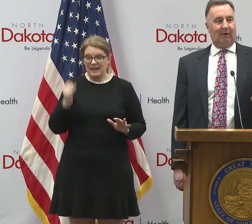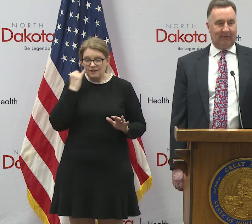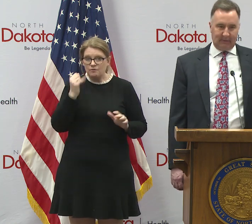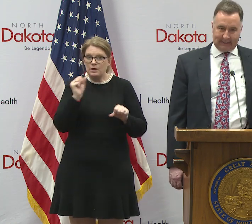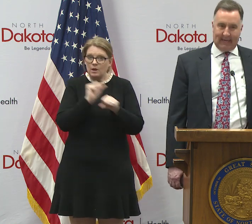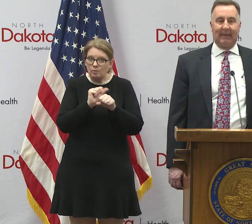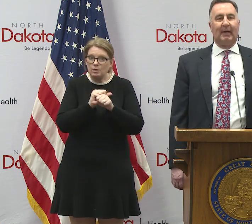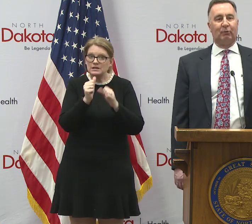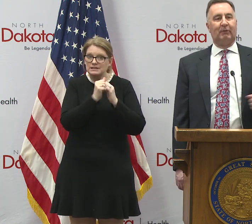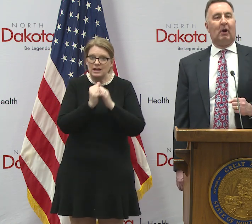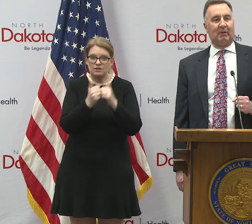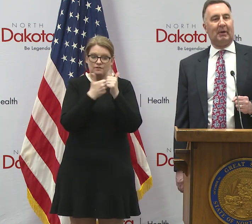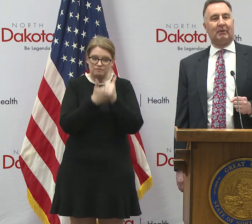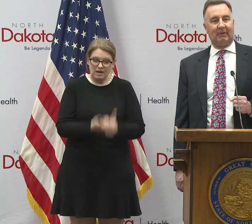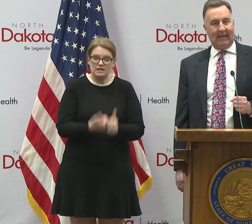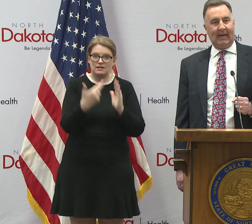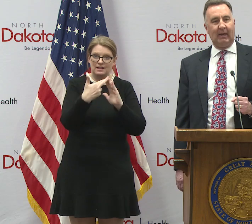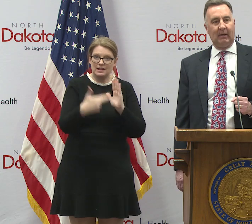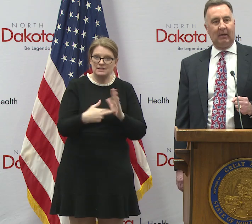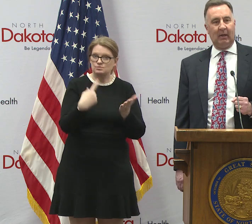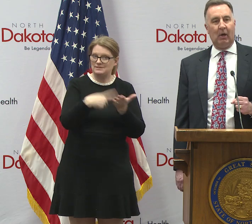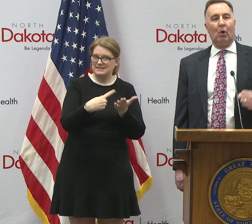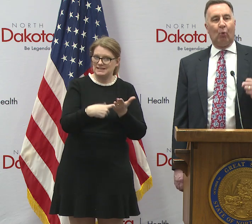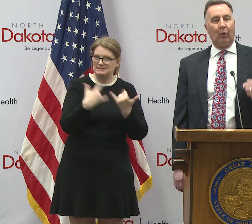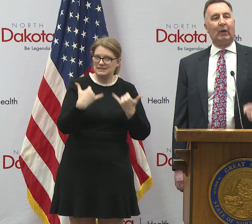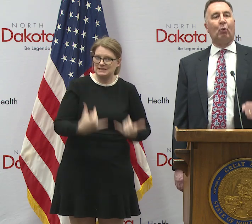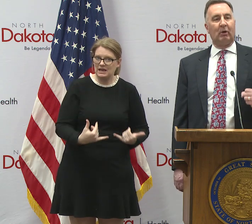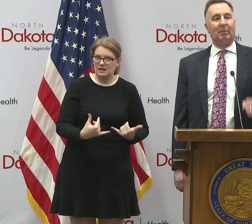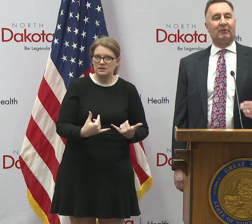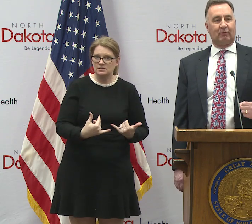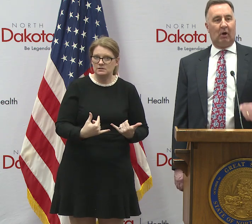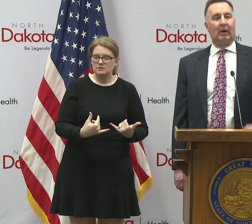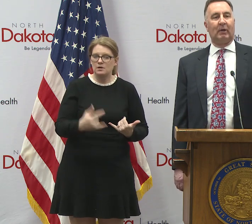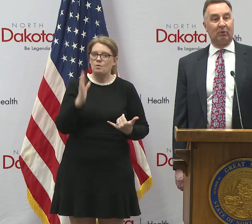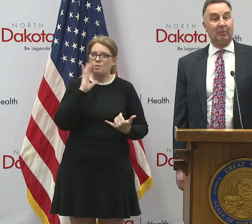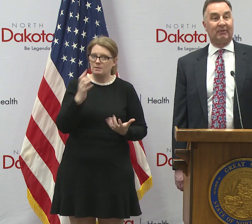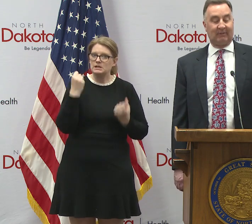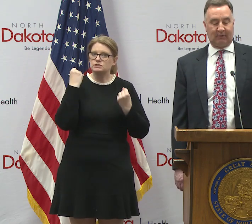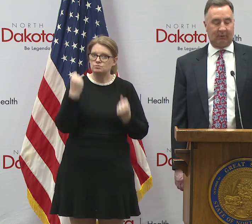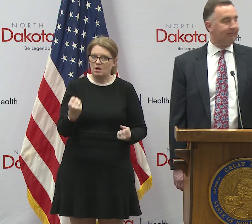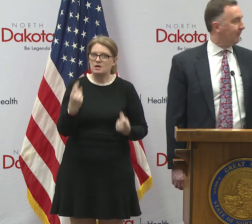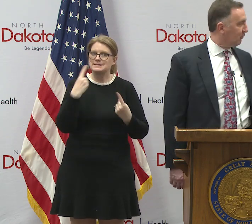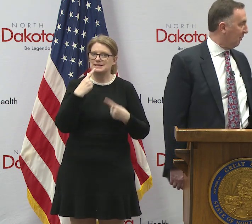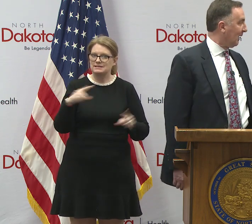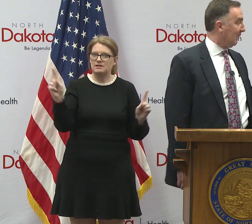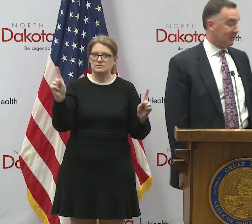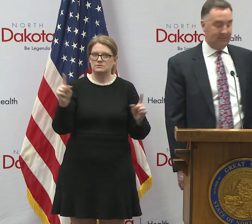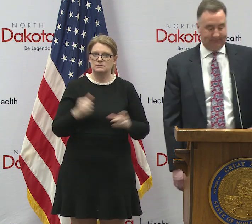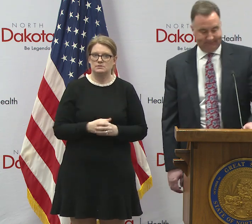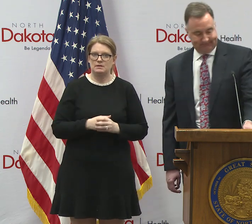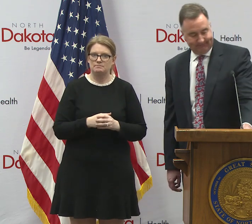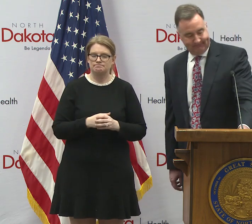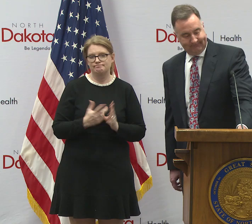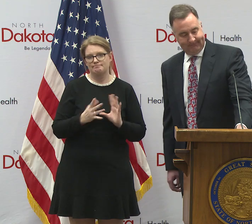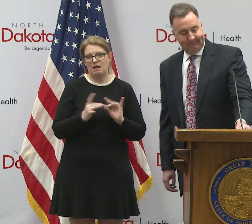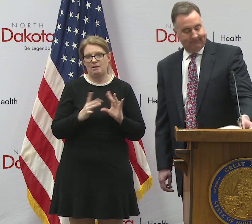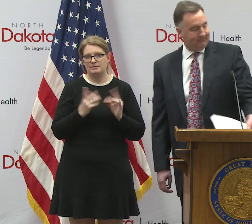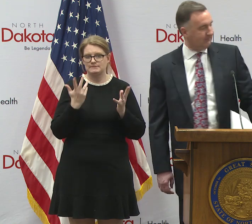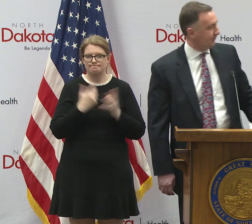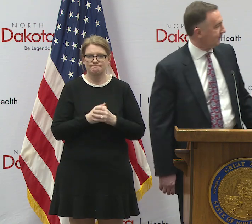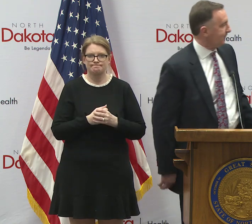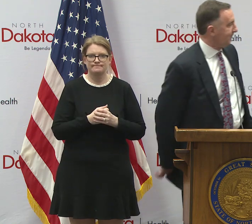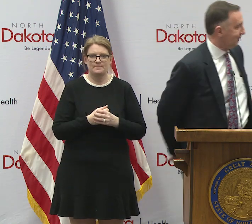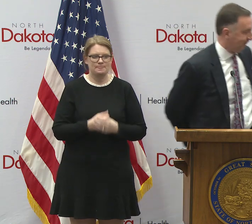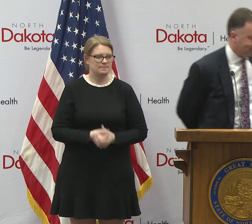together, follow the guidelines we've talked about today, we will be strong and we will be successful. Those will be my comments.